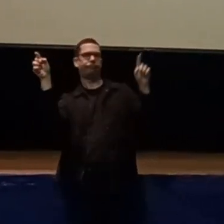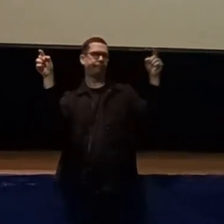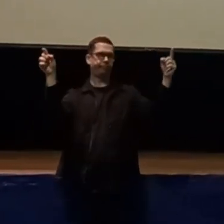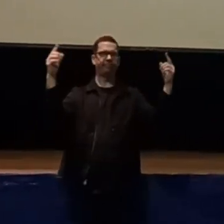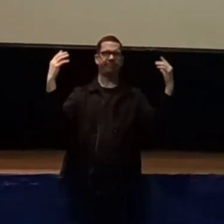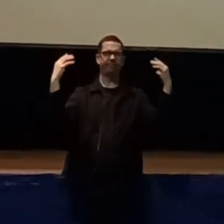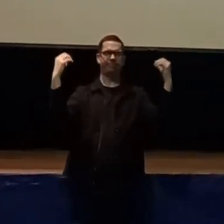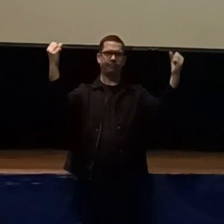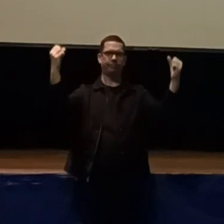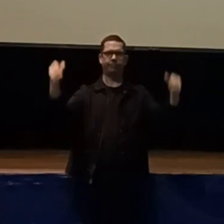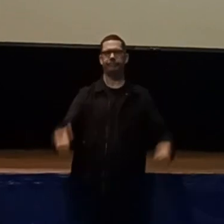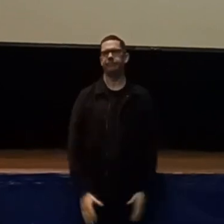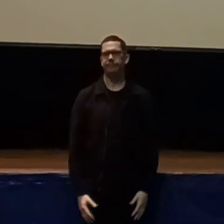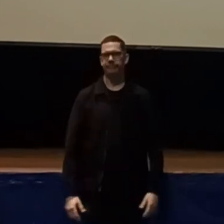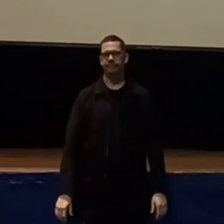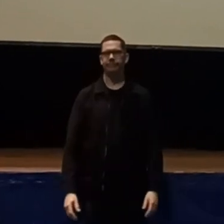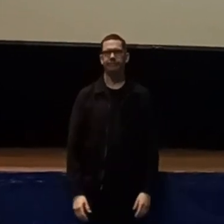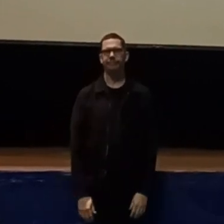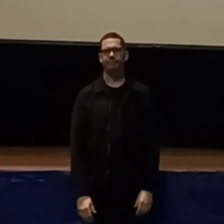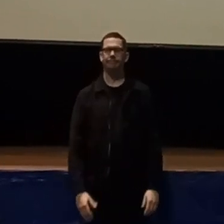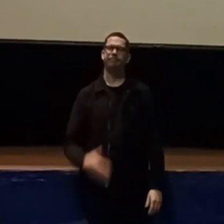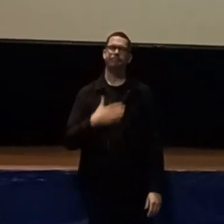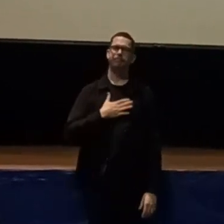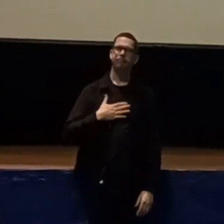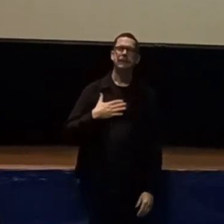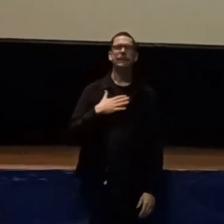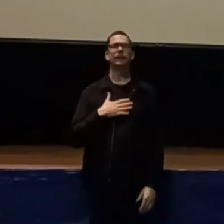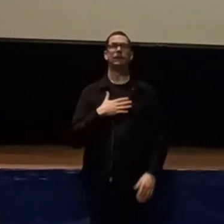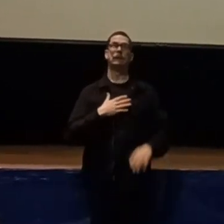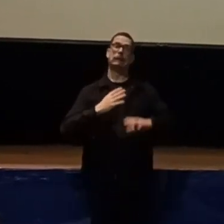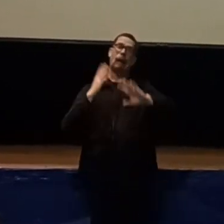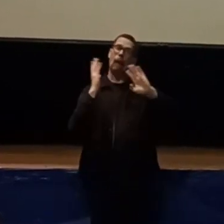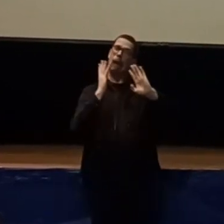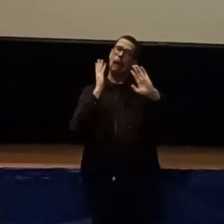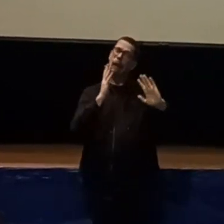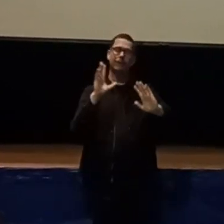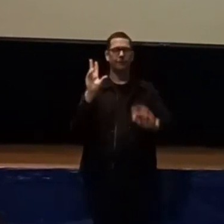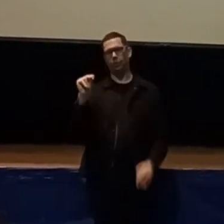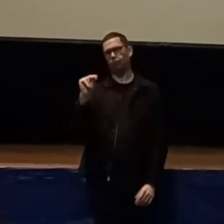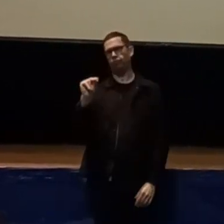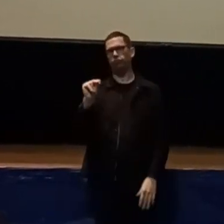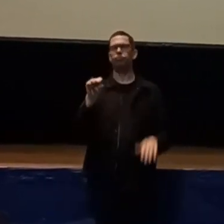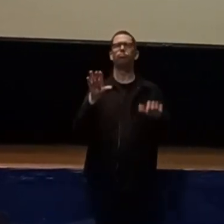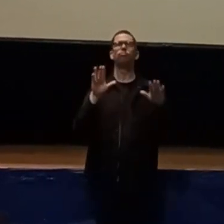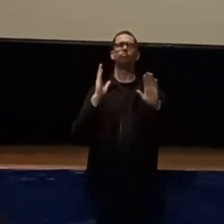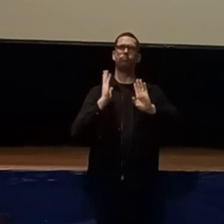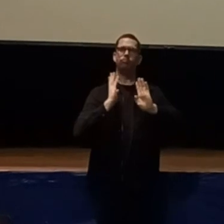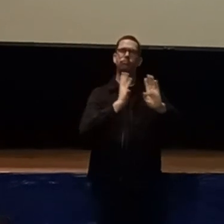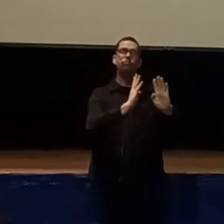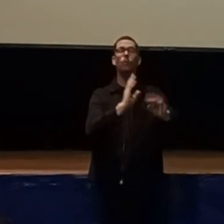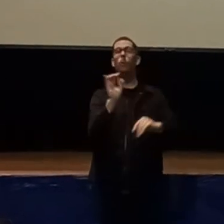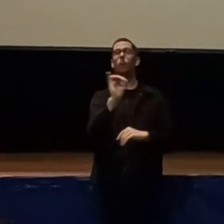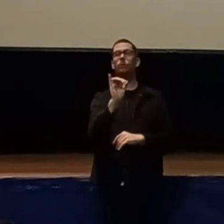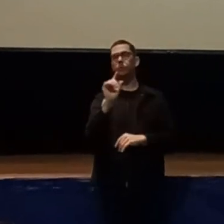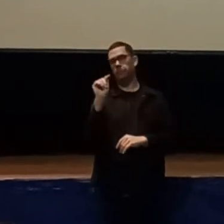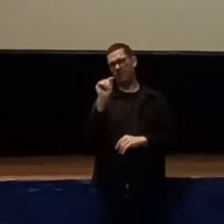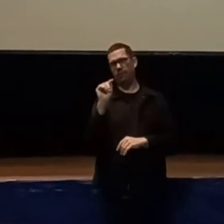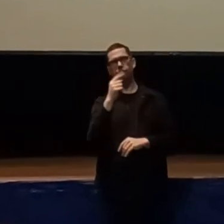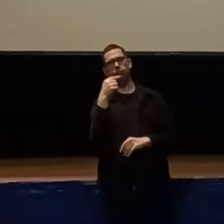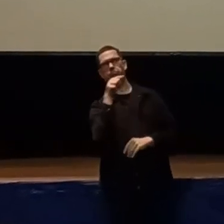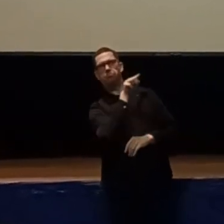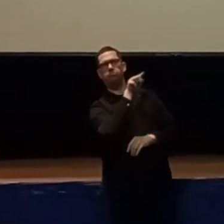behind us. Please file out calmly and carefully. And also, there's restrooms in this